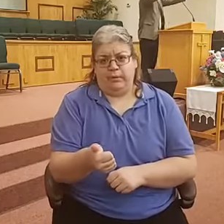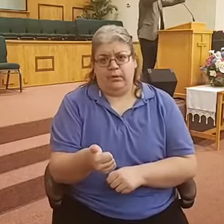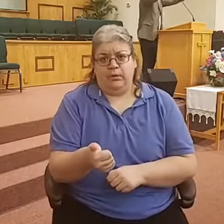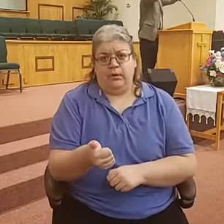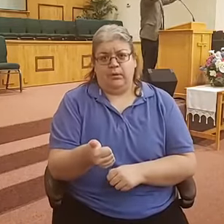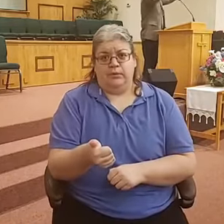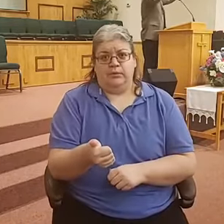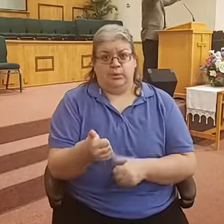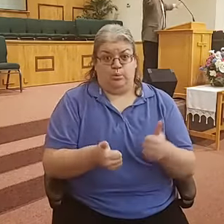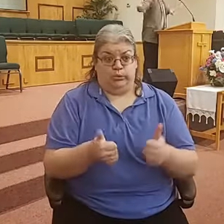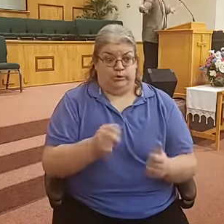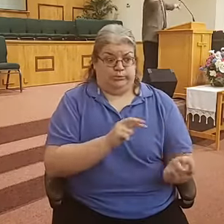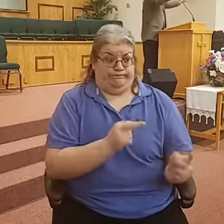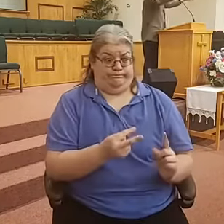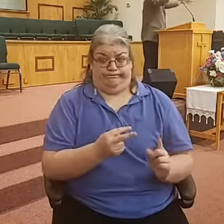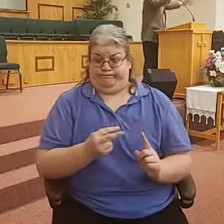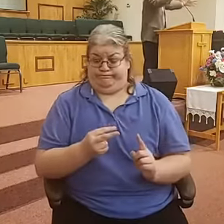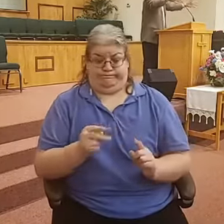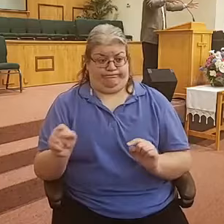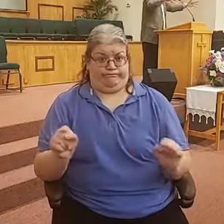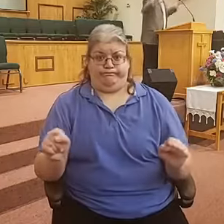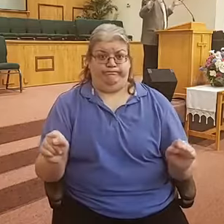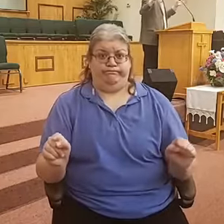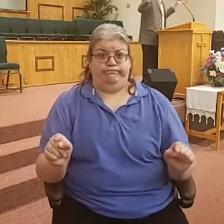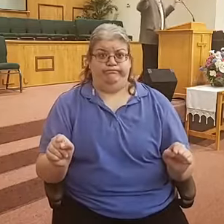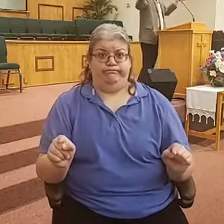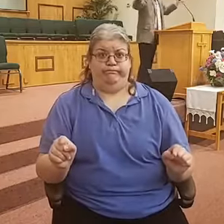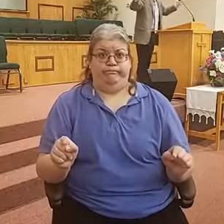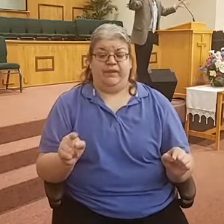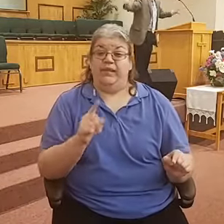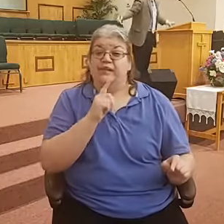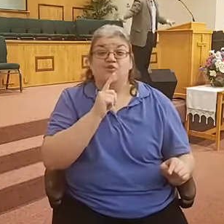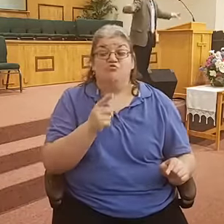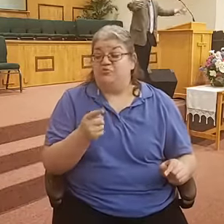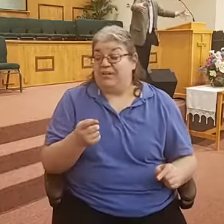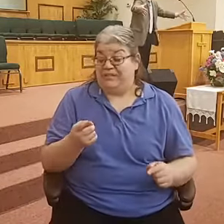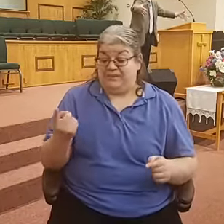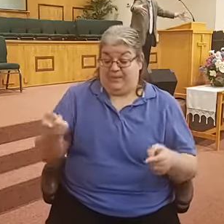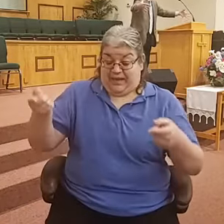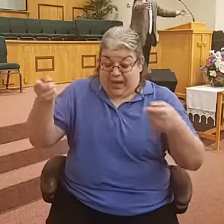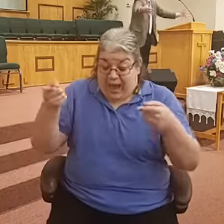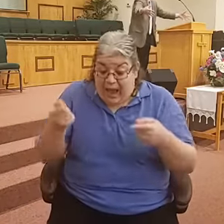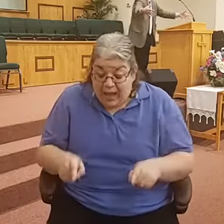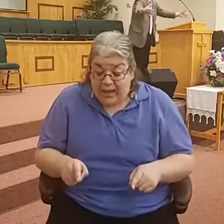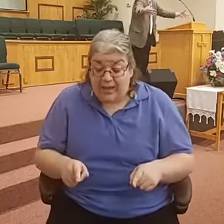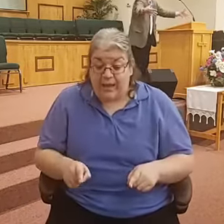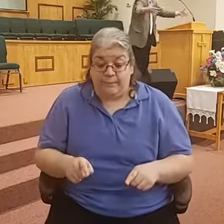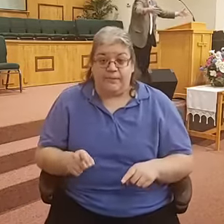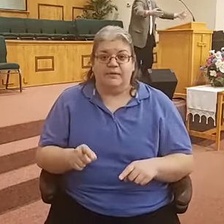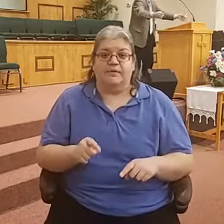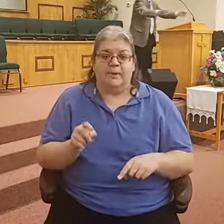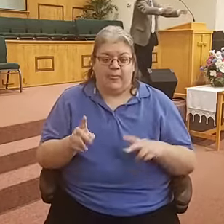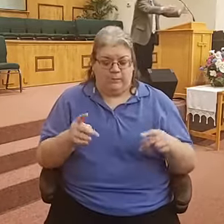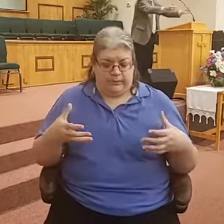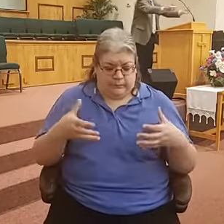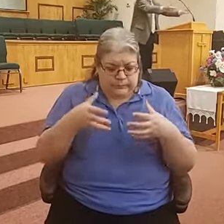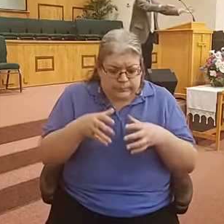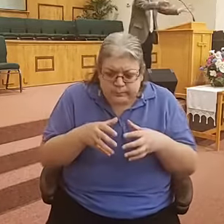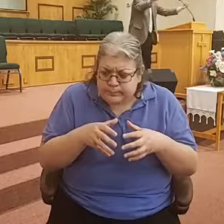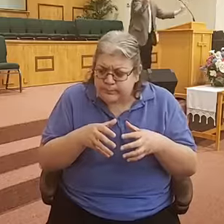regardless, on any given occasion, you can bring a group of people to a situation